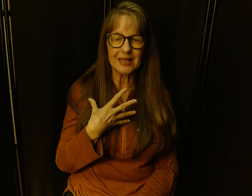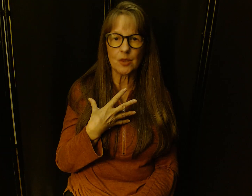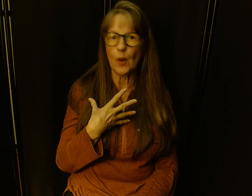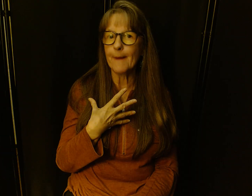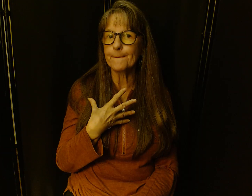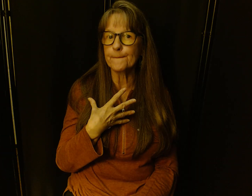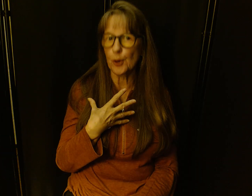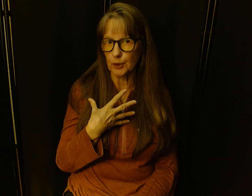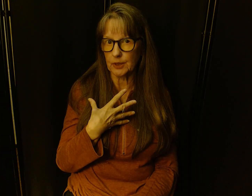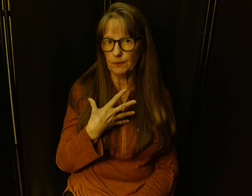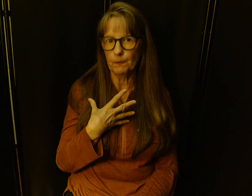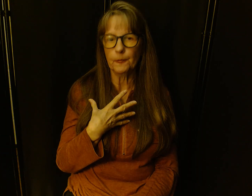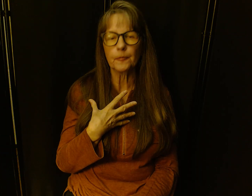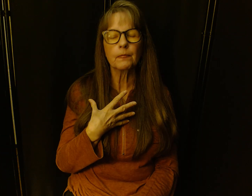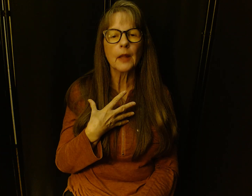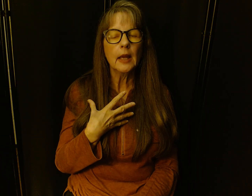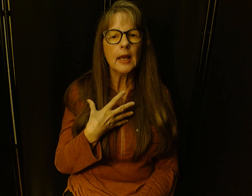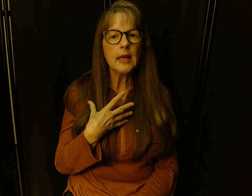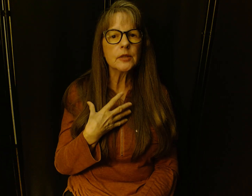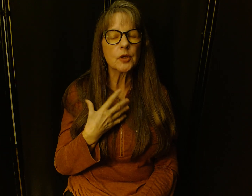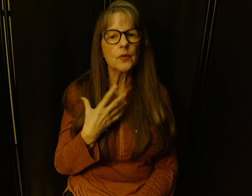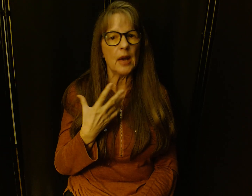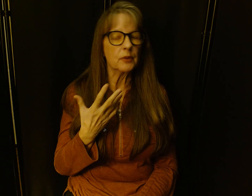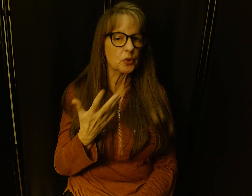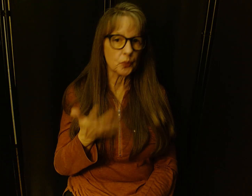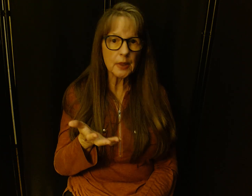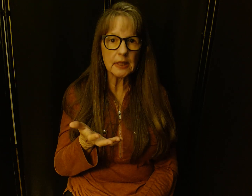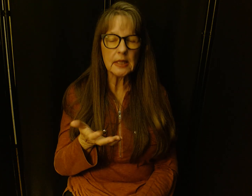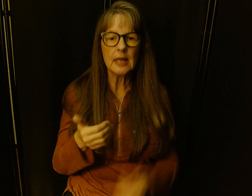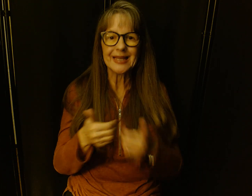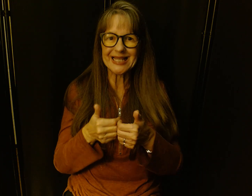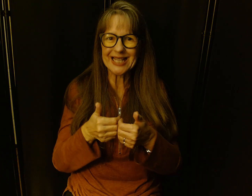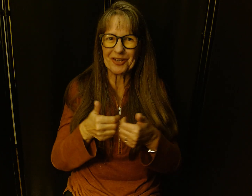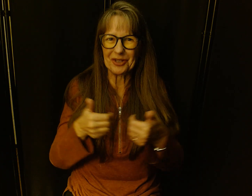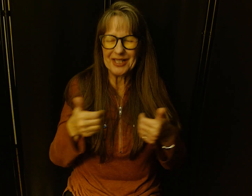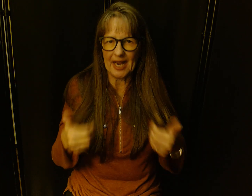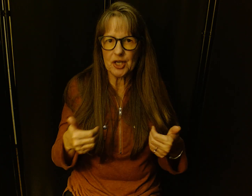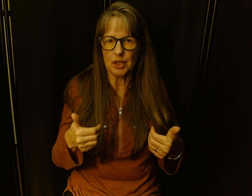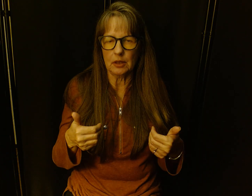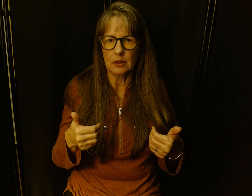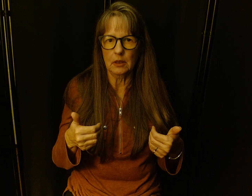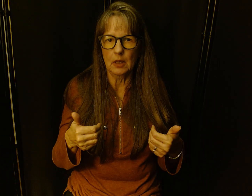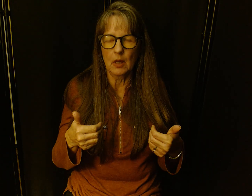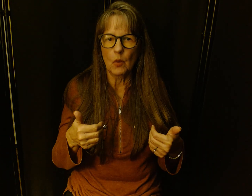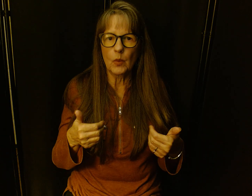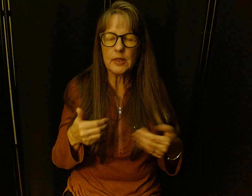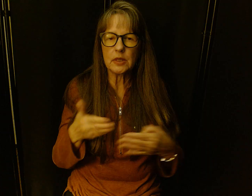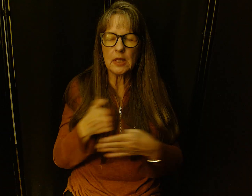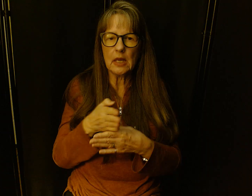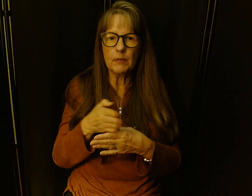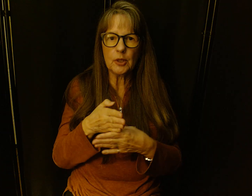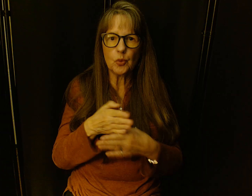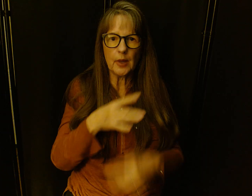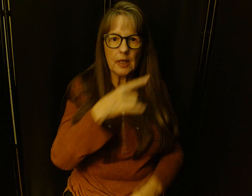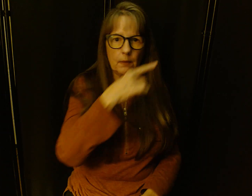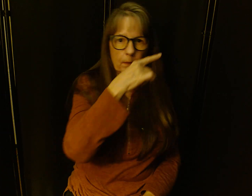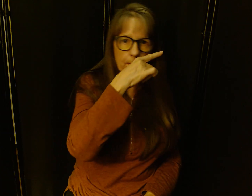white person. And so that was really the segregation, was in between